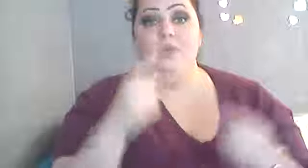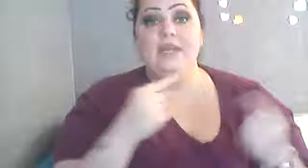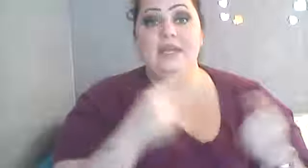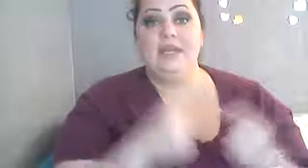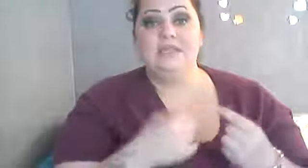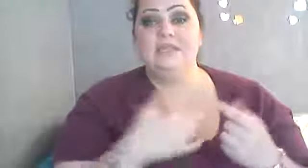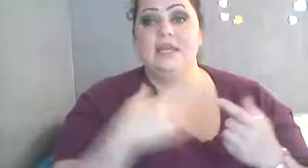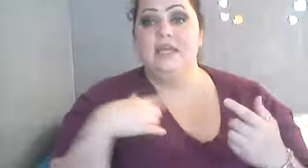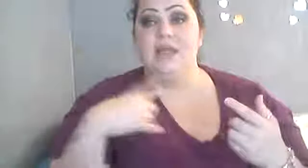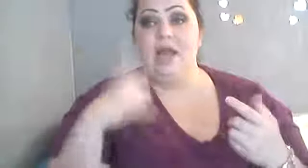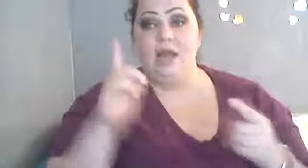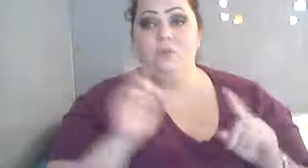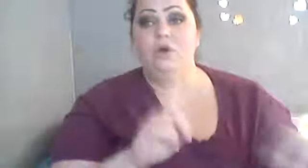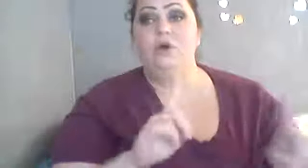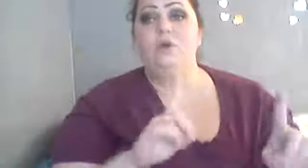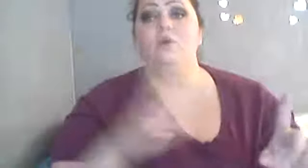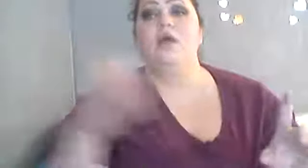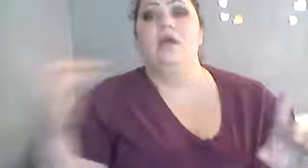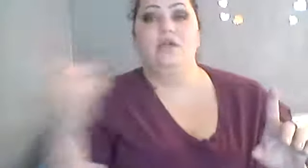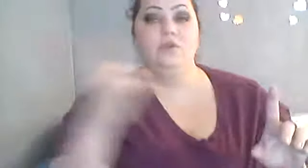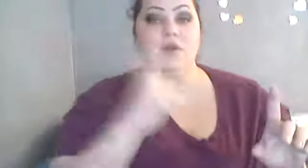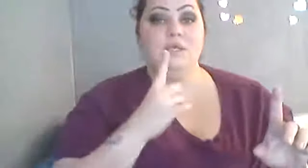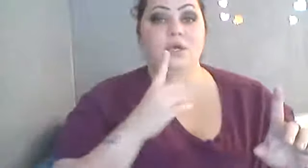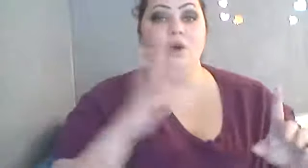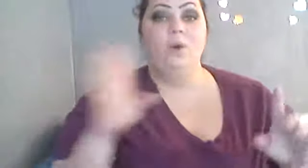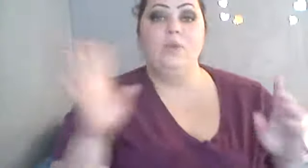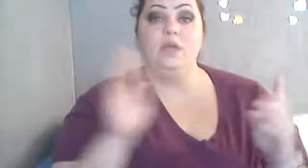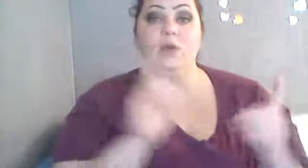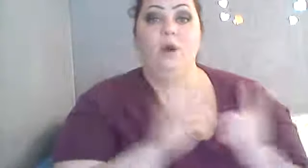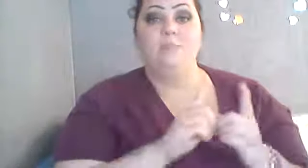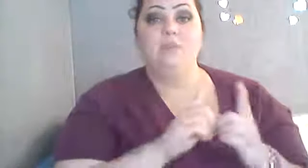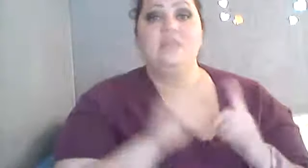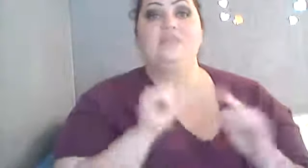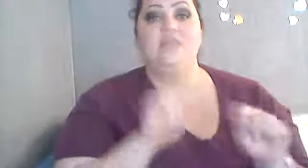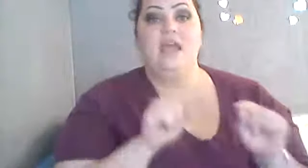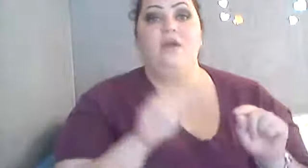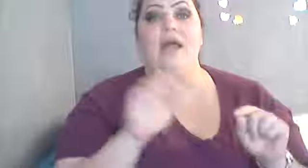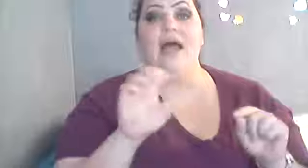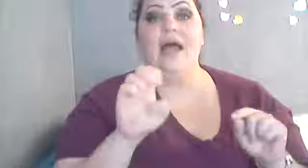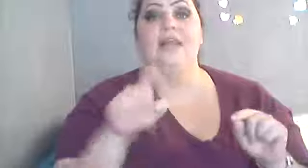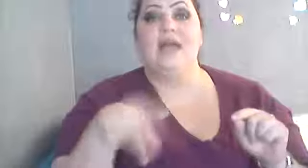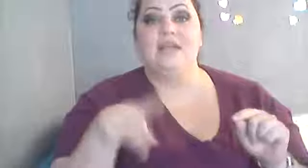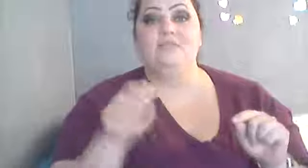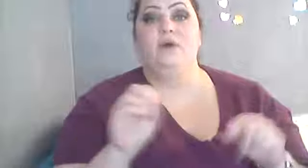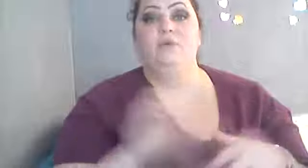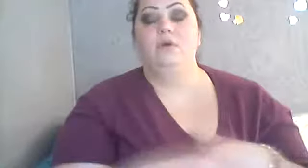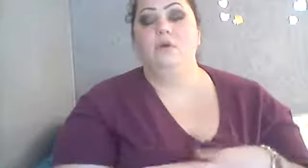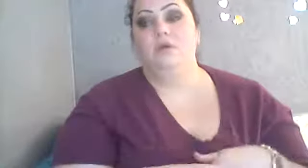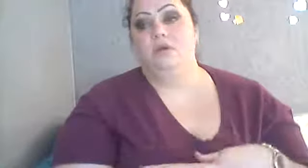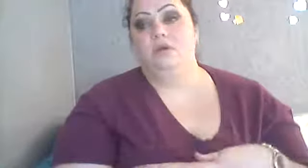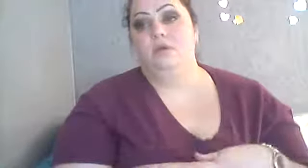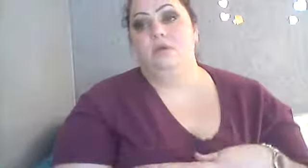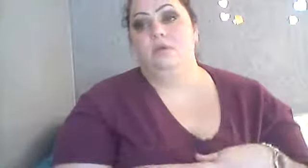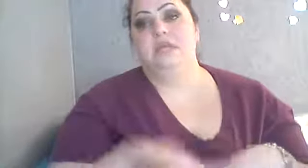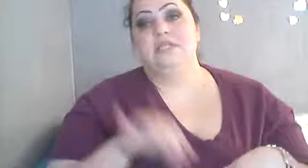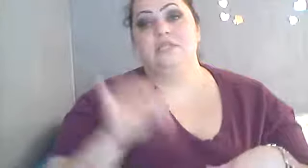it is, and then I will go and you guys can go and we can all meet there at the expo. Because there's a